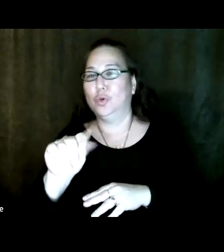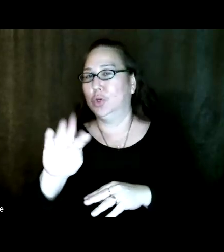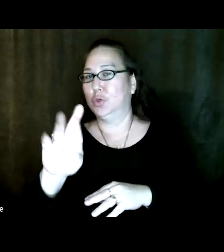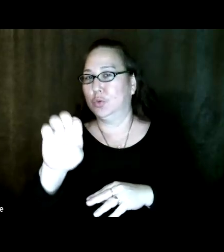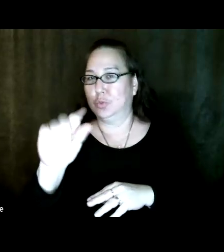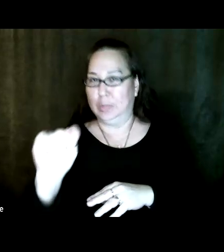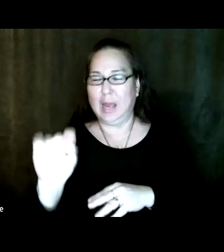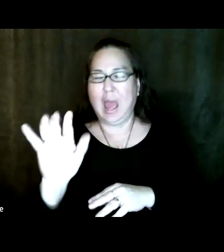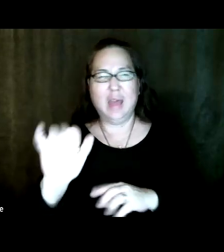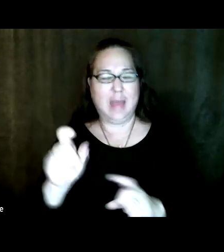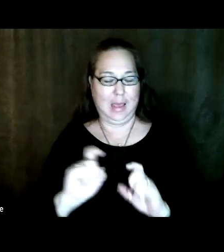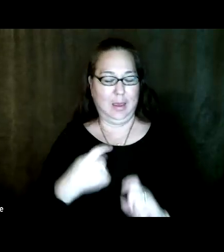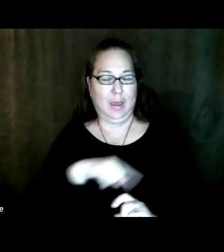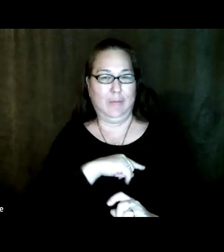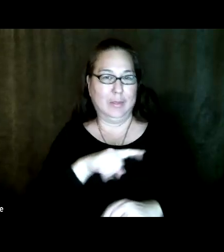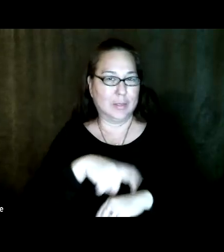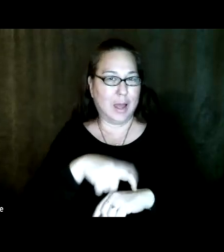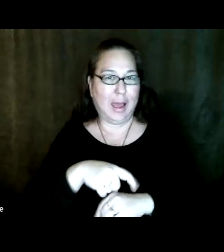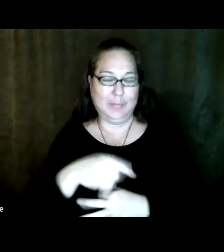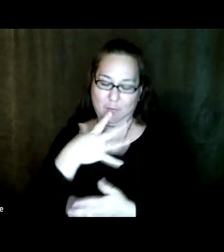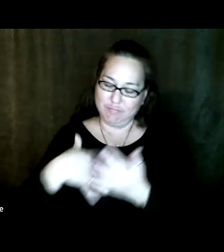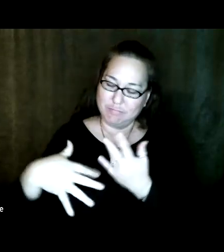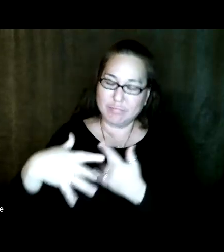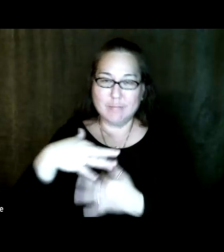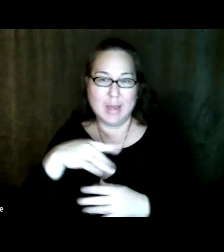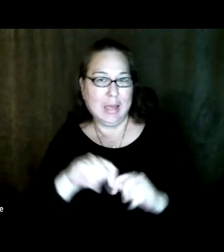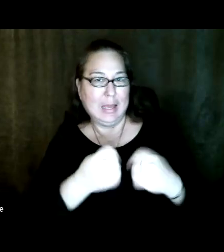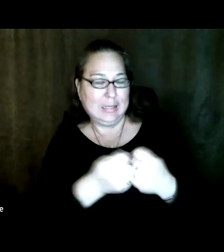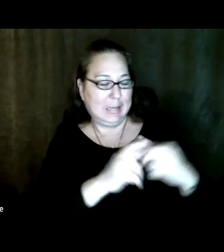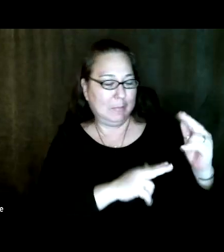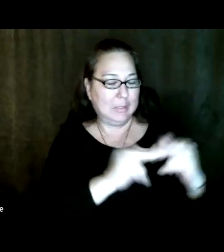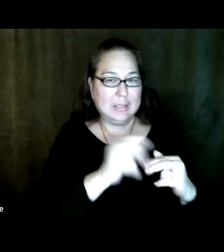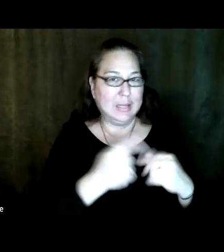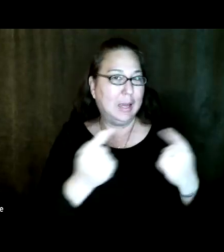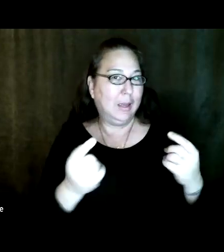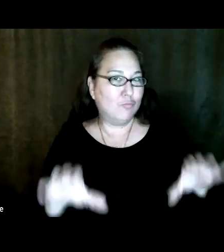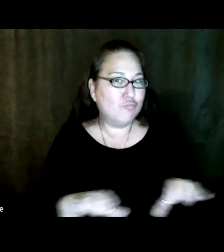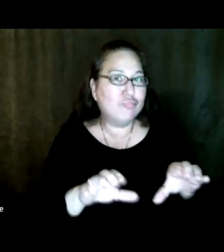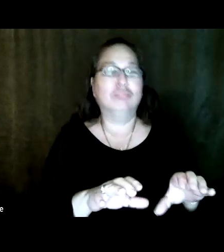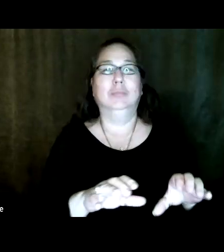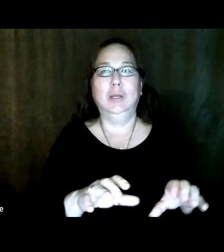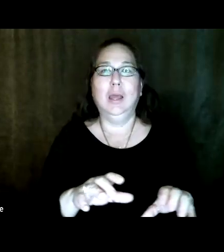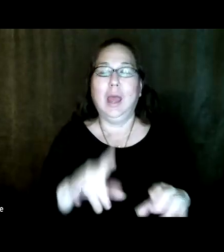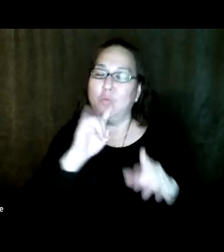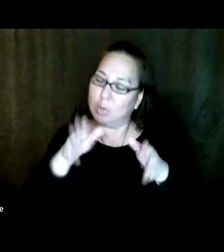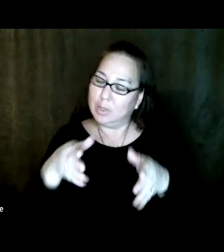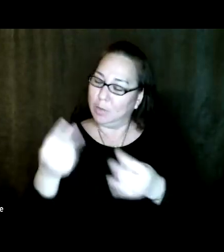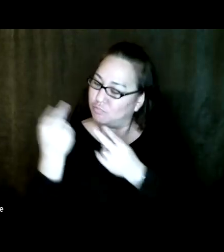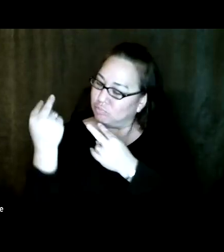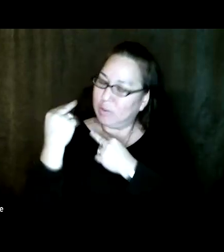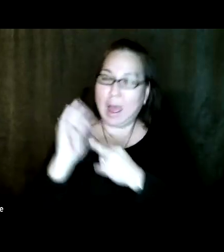gave us time to engage together in team building exercises and reflect on our mutual goals and